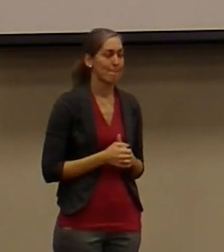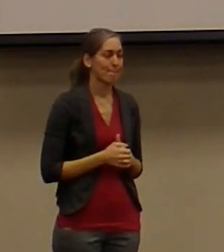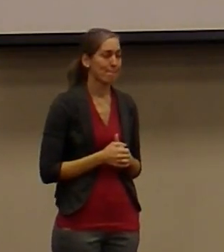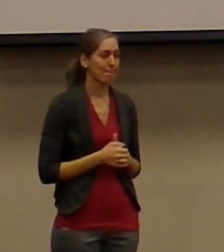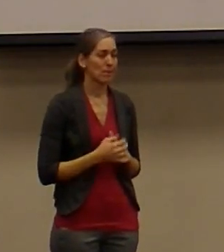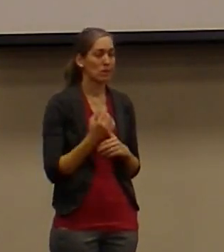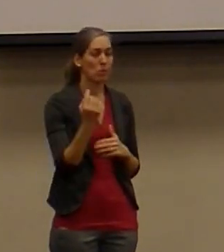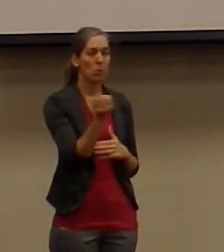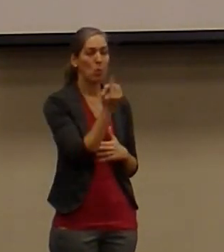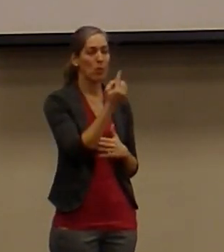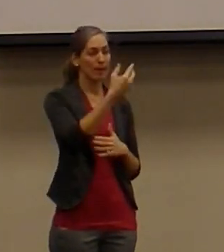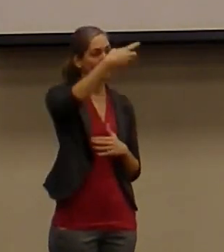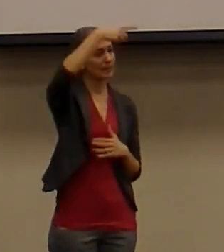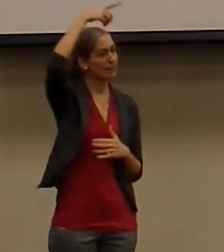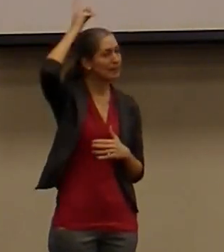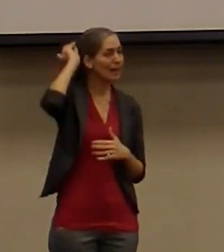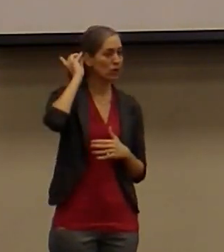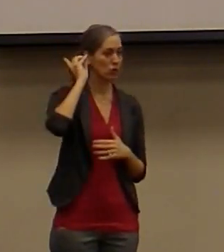And only Daniel,